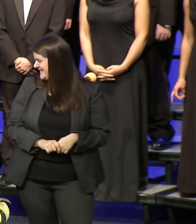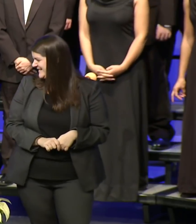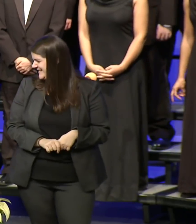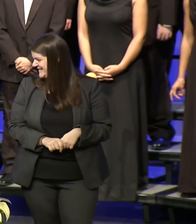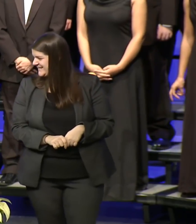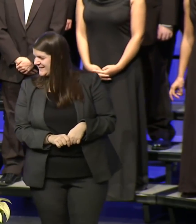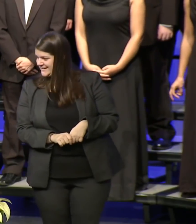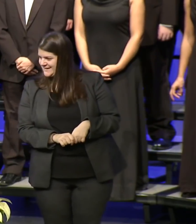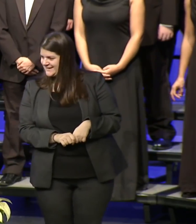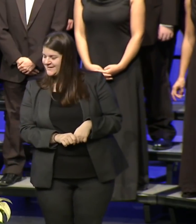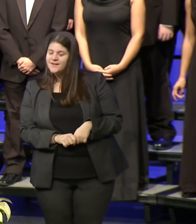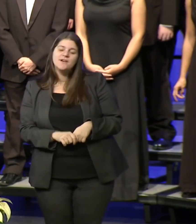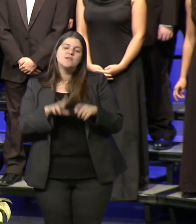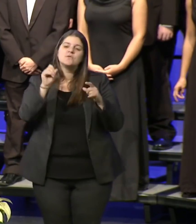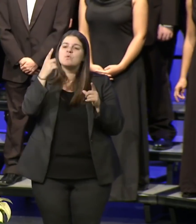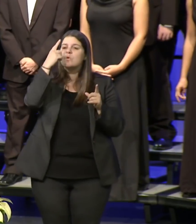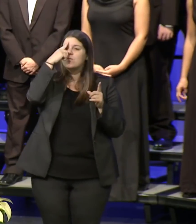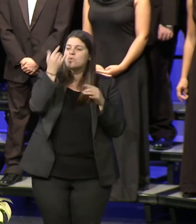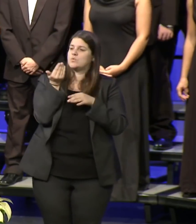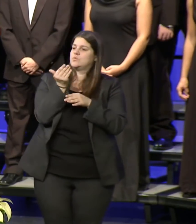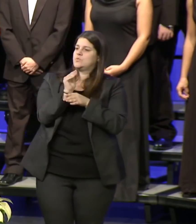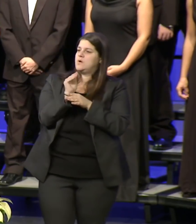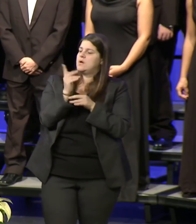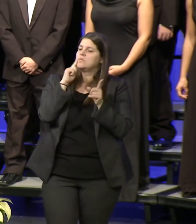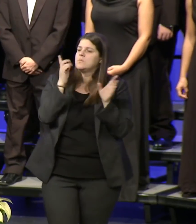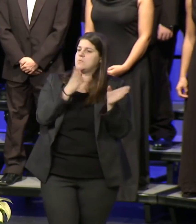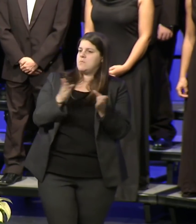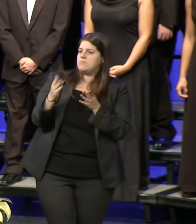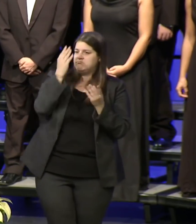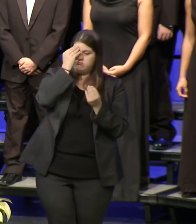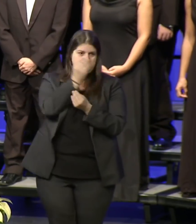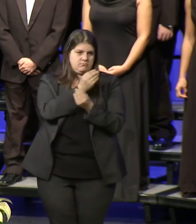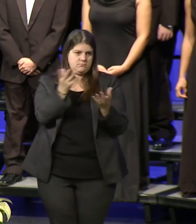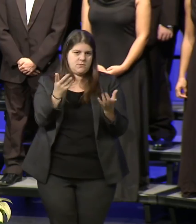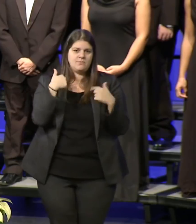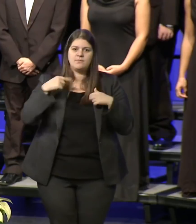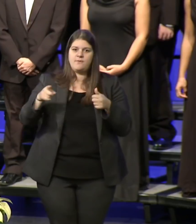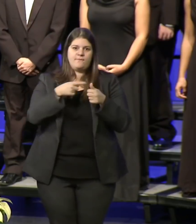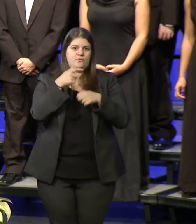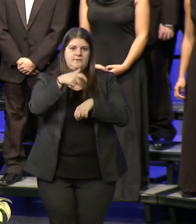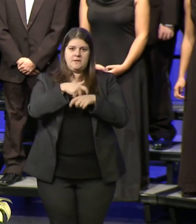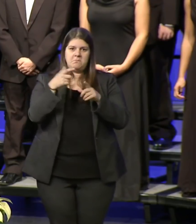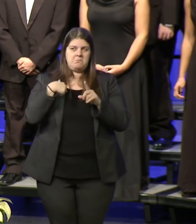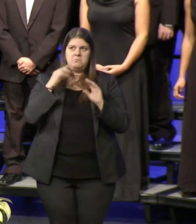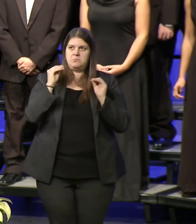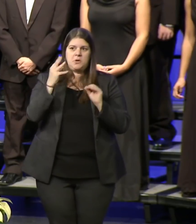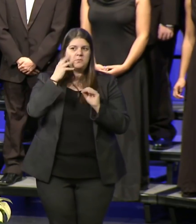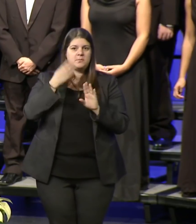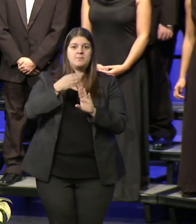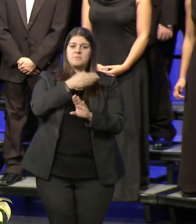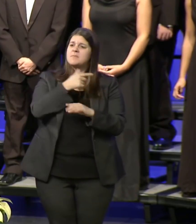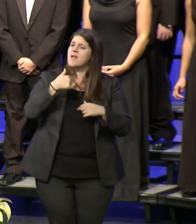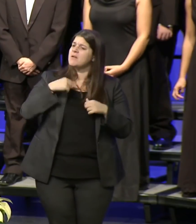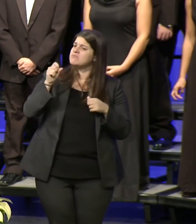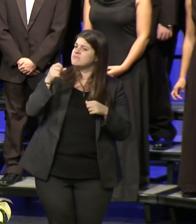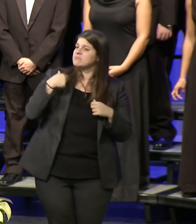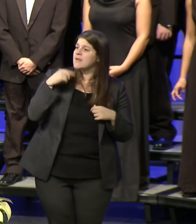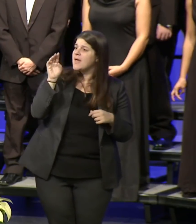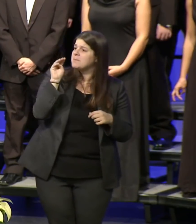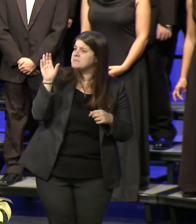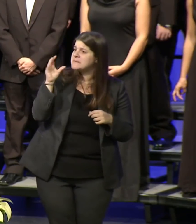So to prepare, so I just want to let you know, this is the first time I'm doing this. I've not done this before. I've emceed before, but this type of